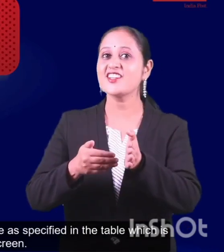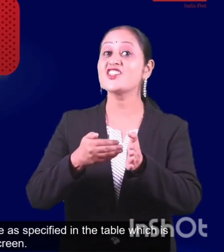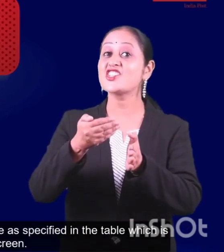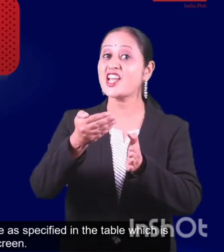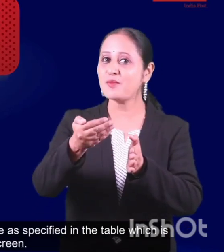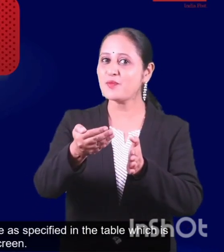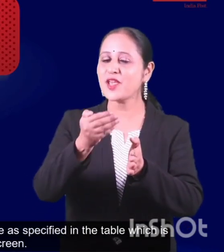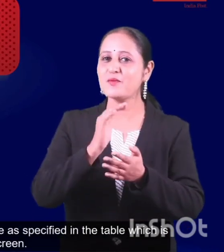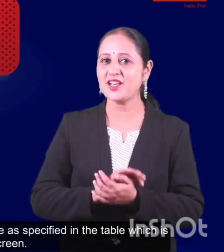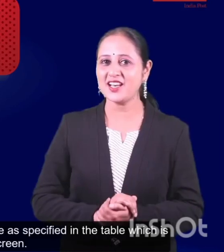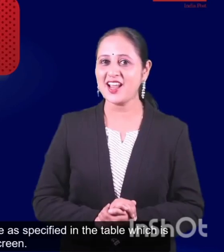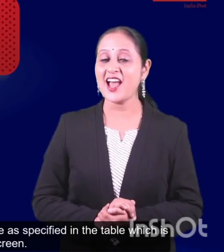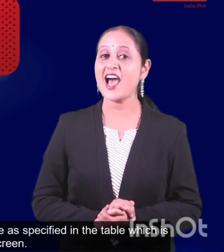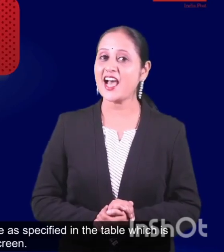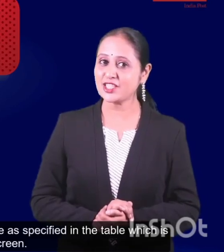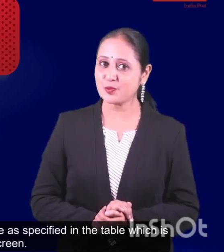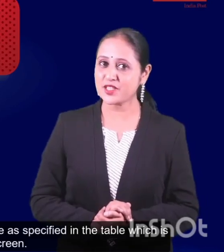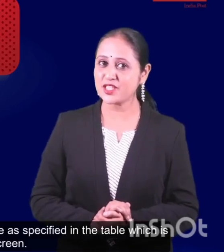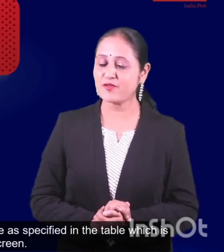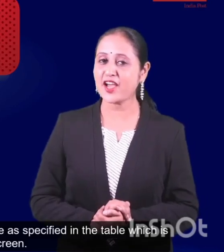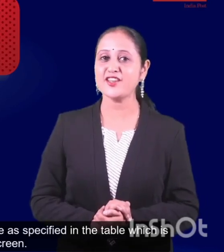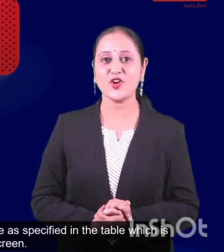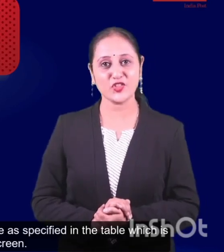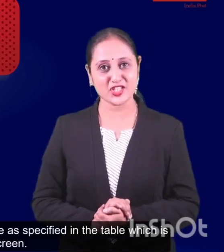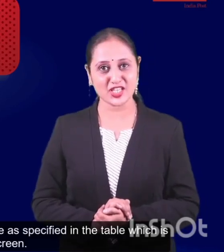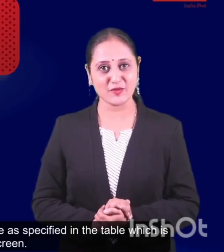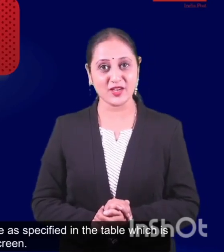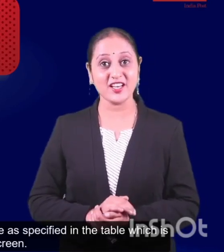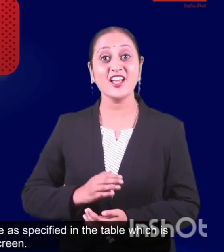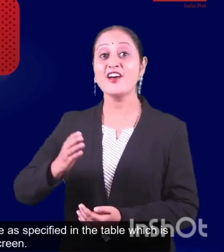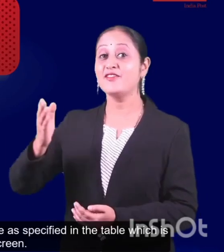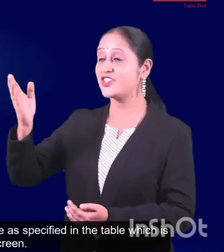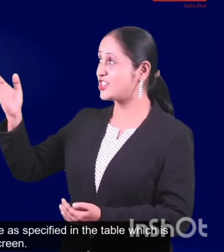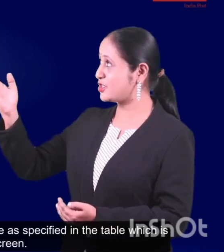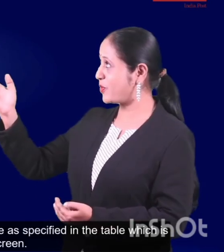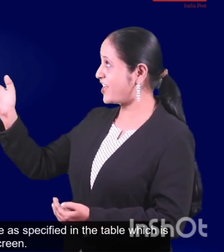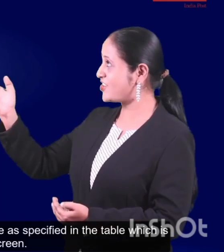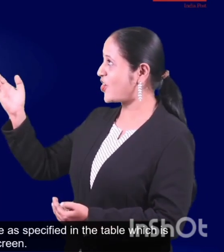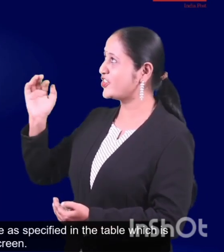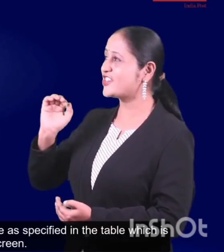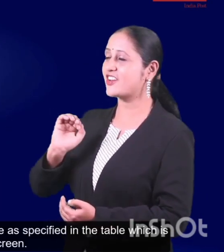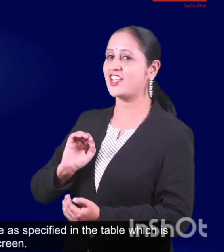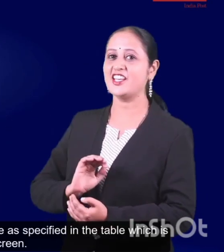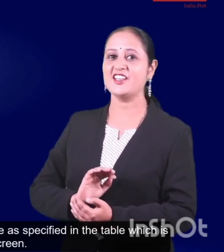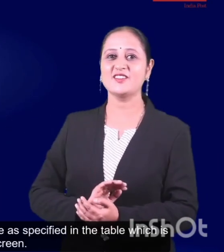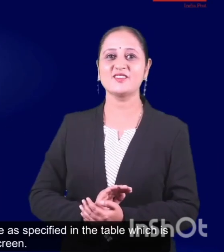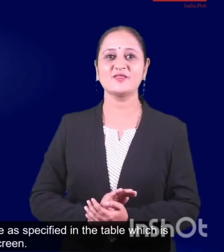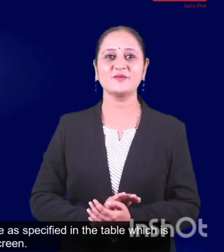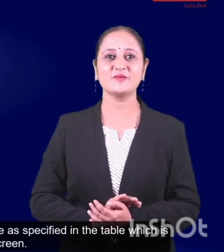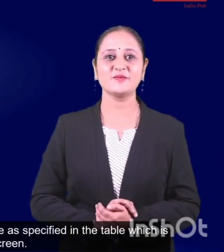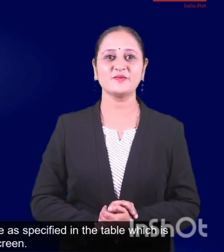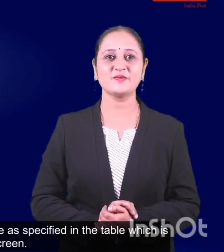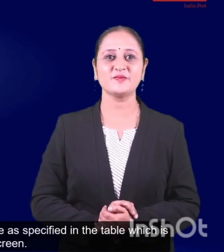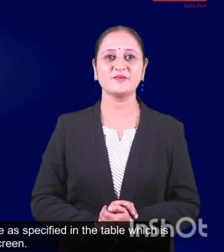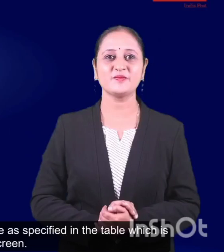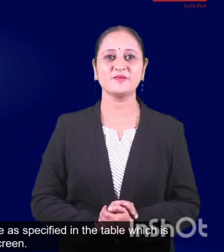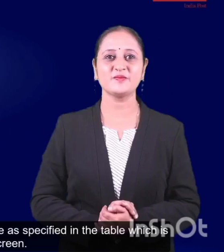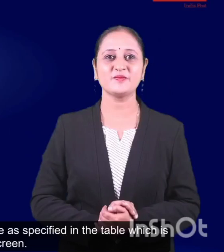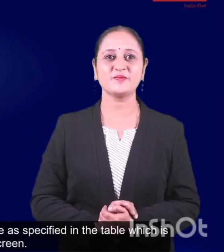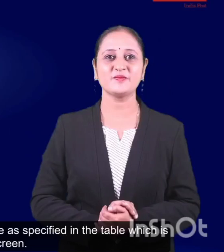of interest shall be payable as specified on the table which is displayed on the screen.